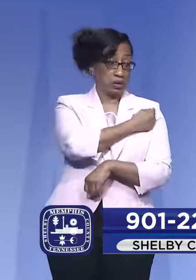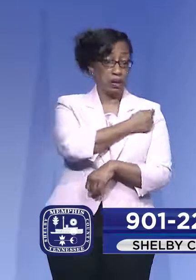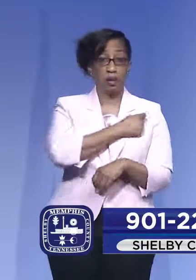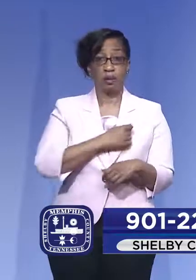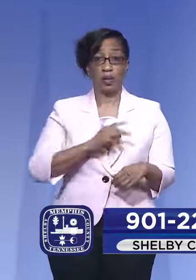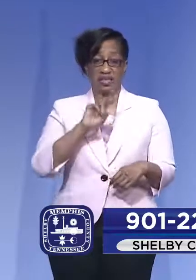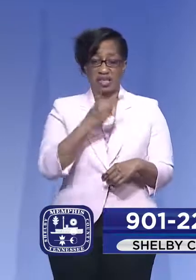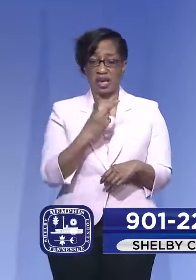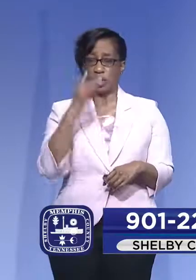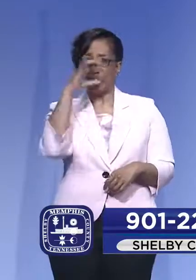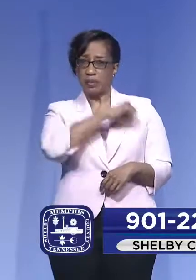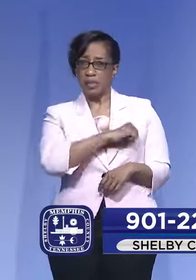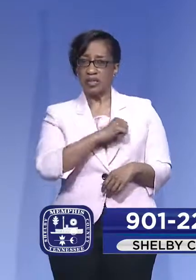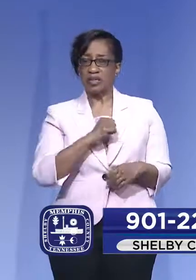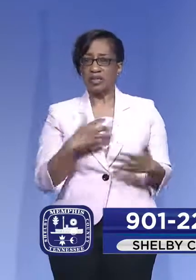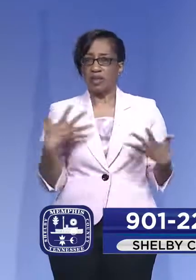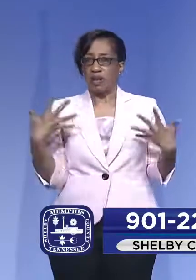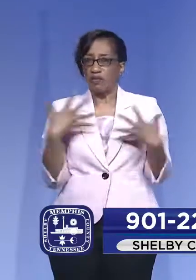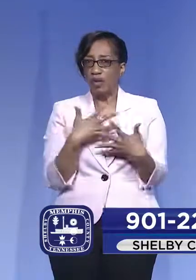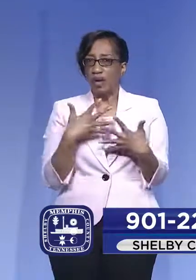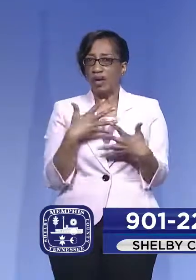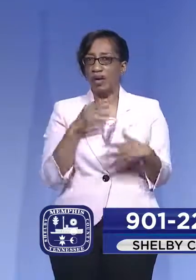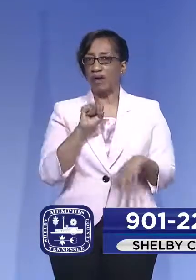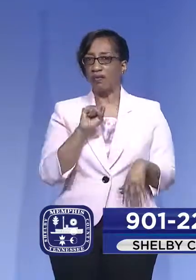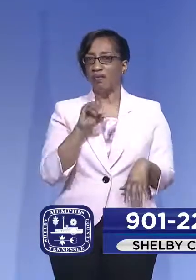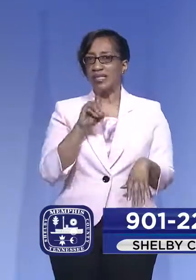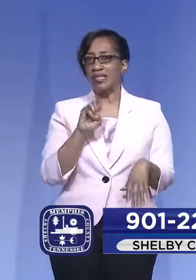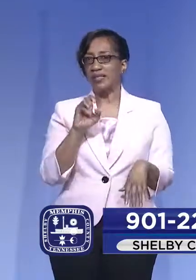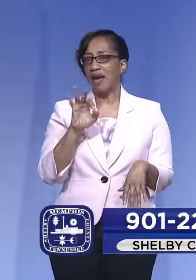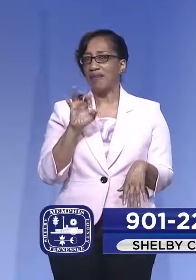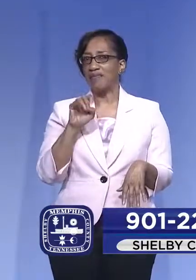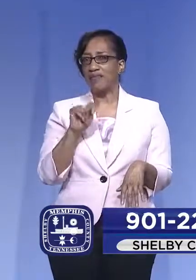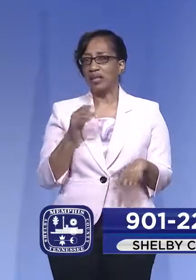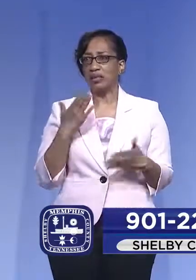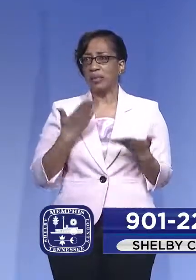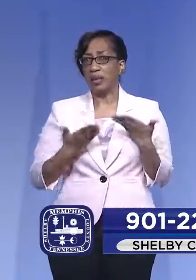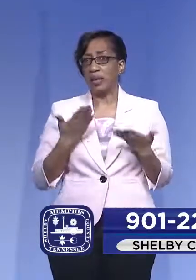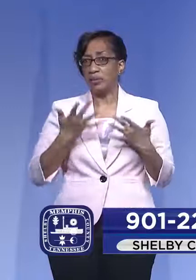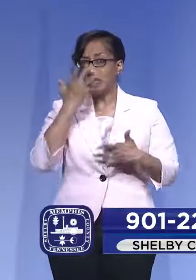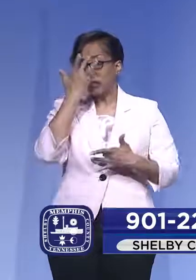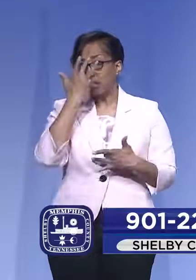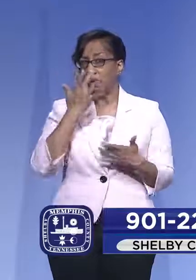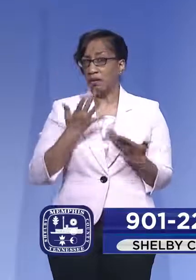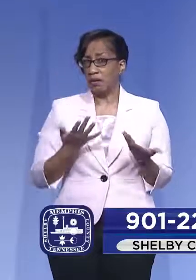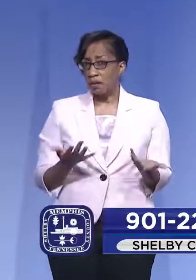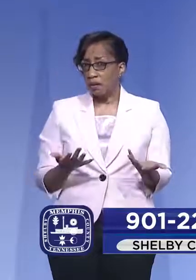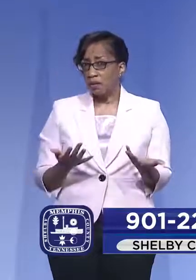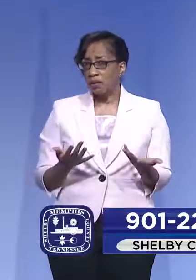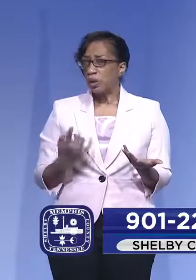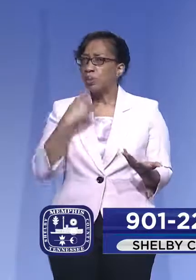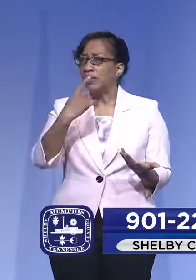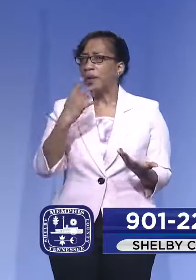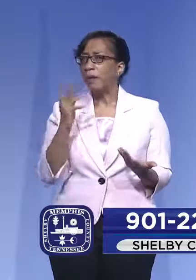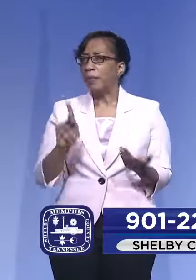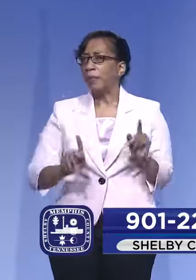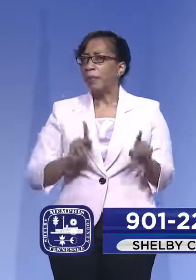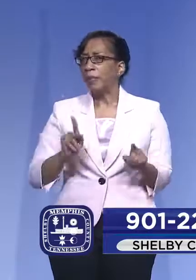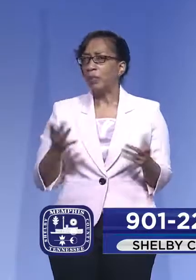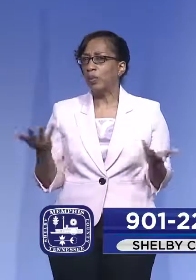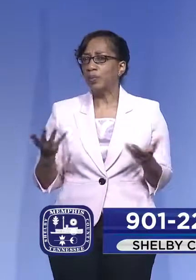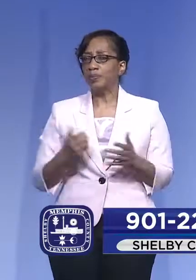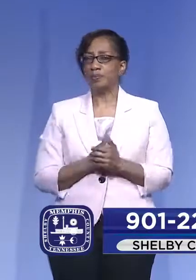side effects, and just what would you want to tell those people who may be afraid to get that because sure, they hear that the side effects are worse with the